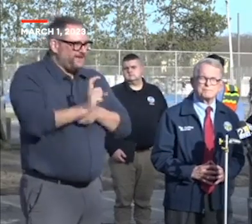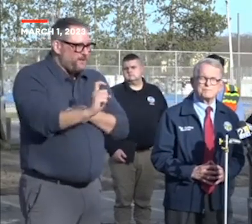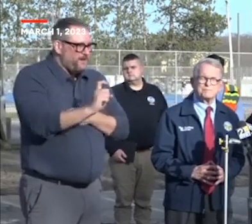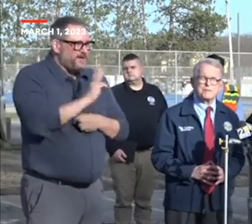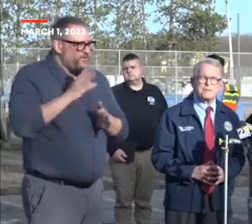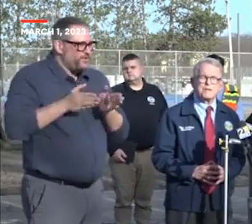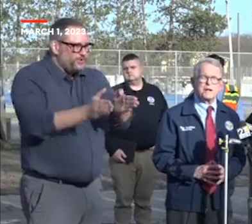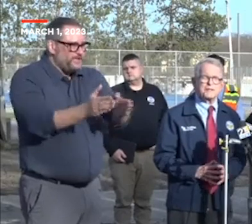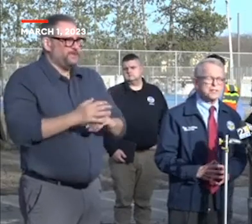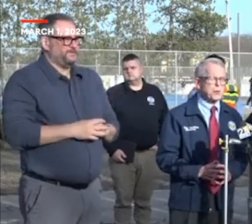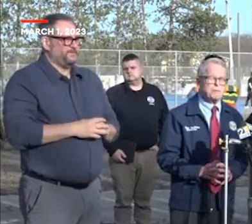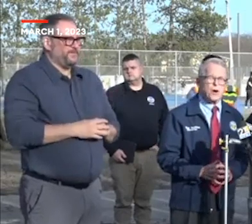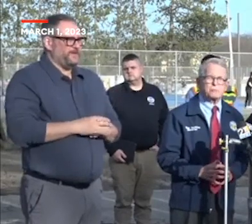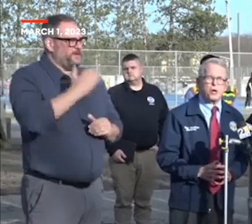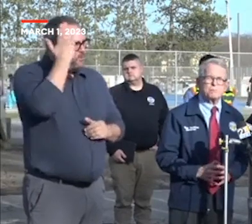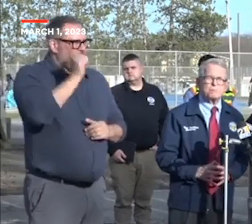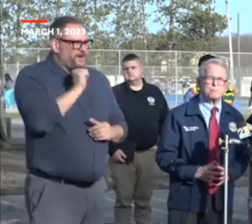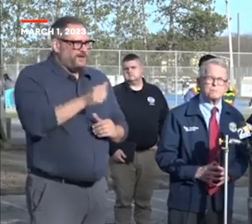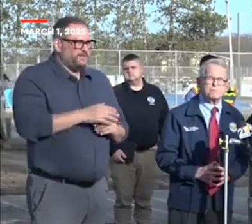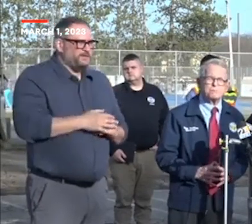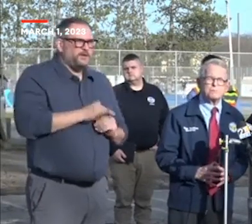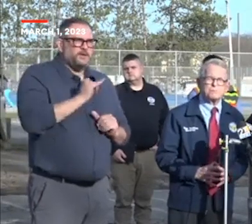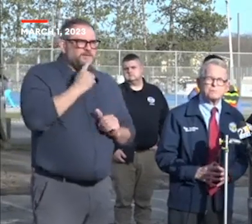why has that not been done? Stay away from what? I'm sorry.